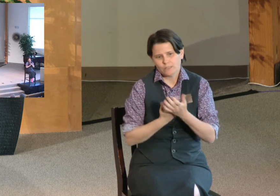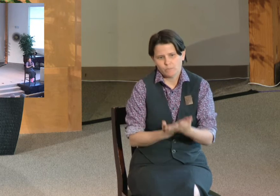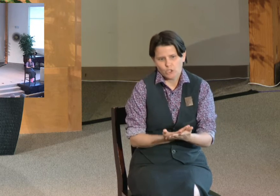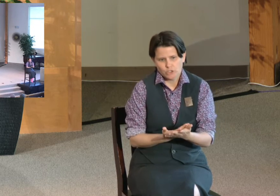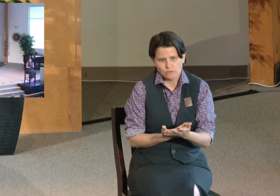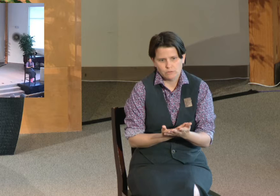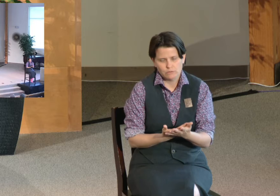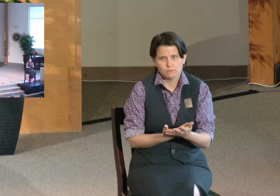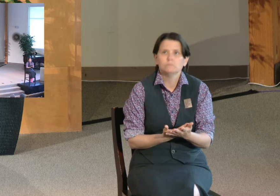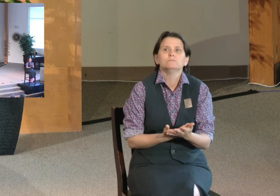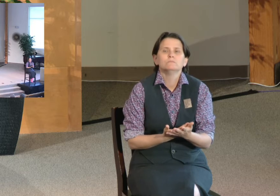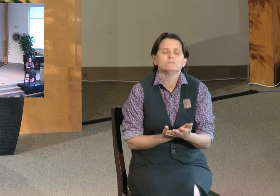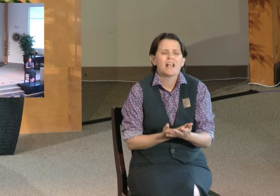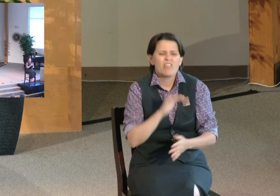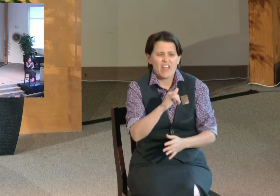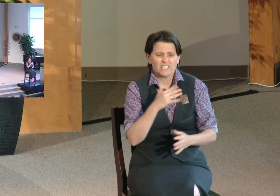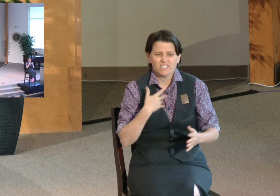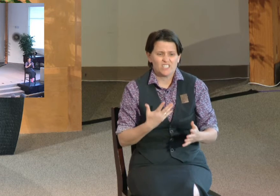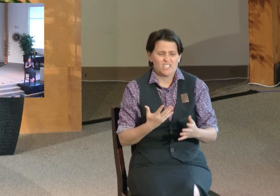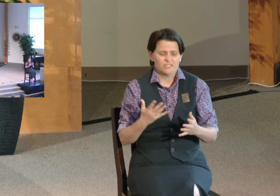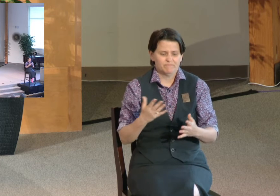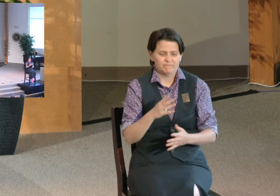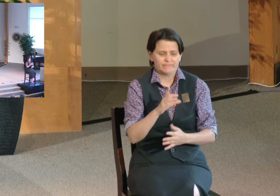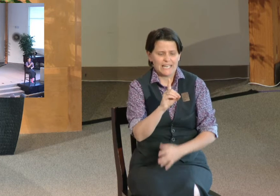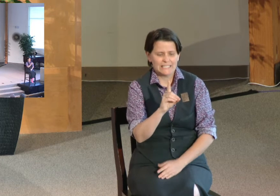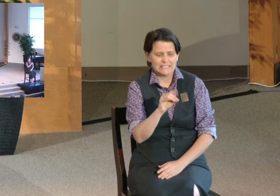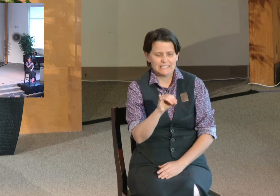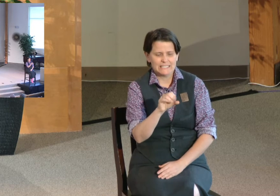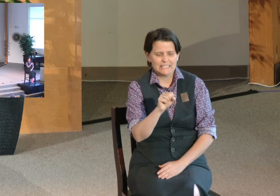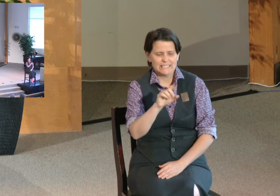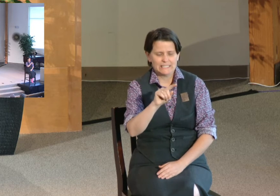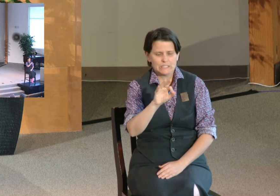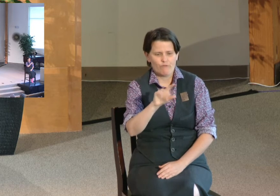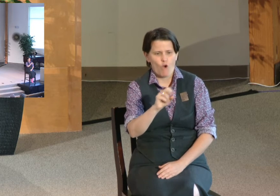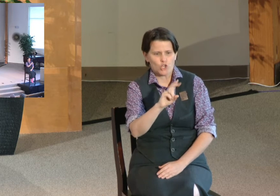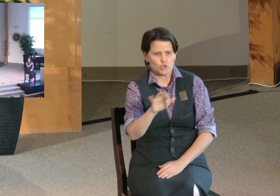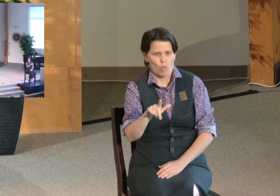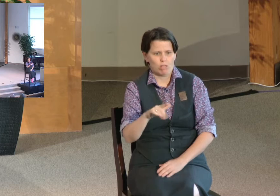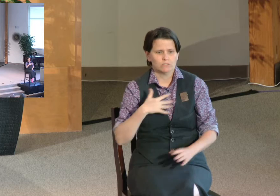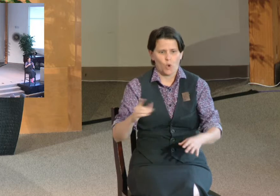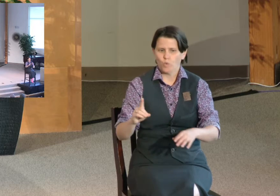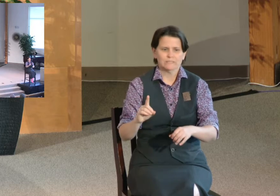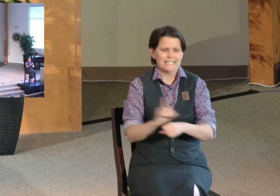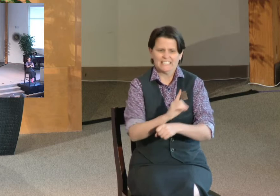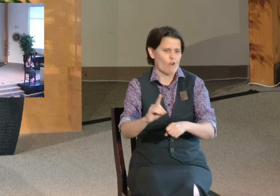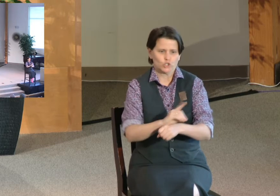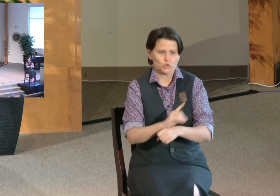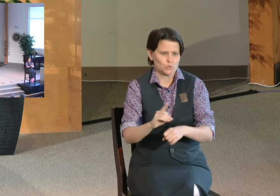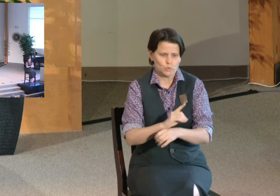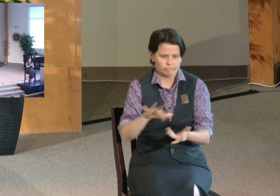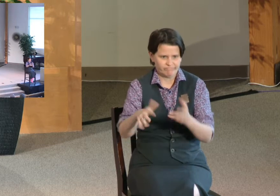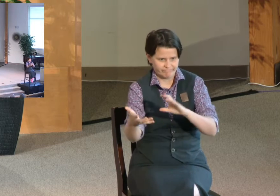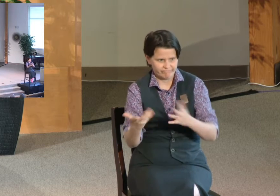expression. So the bottom left of that archetype is going to be the aggressive shadow of that archetype, while on the right, that's